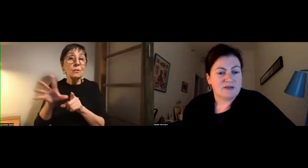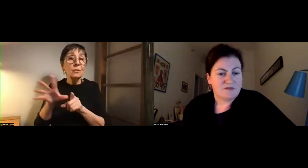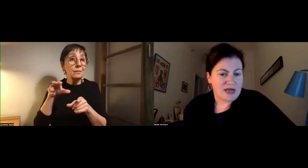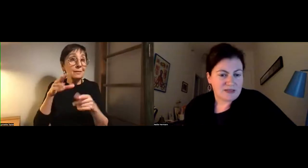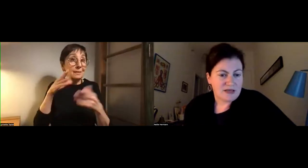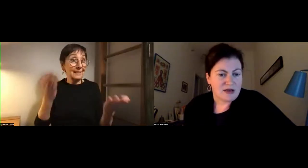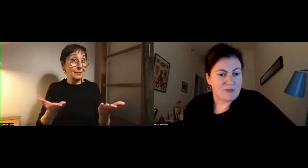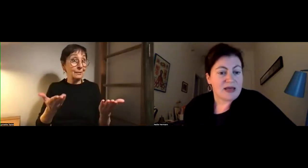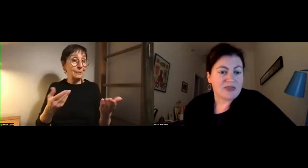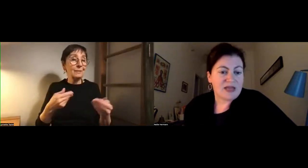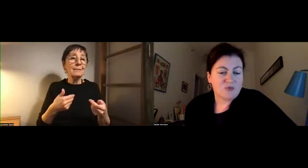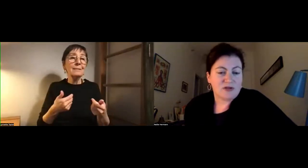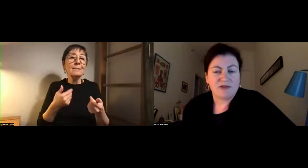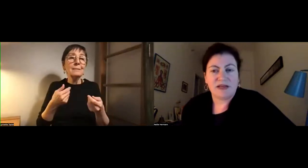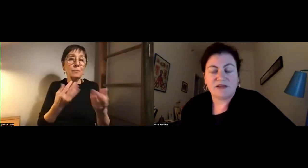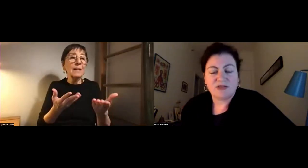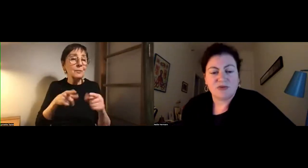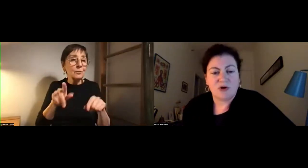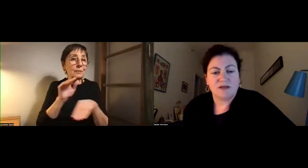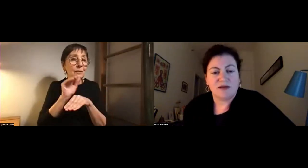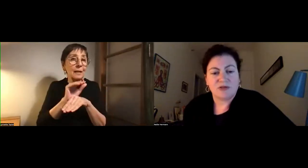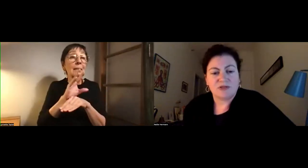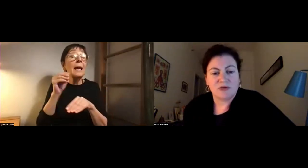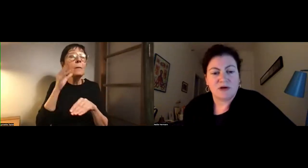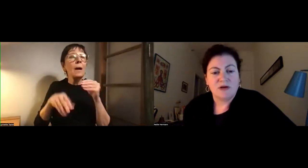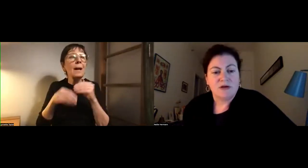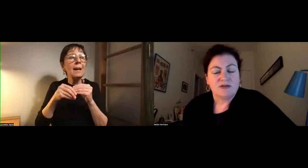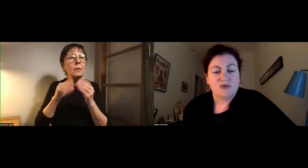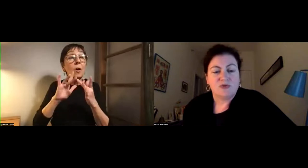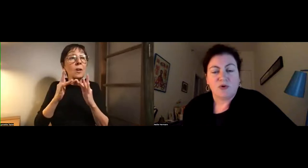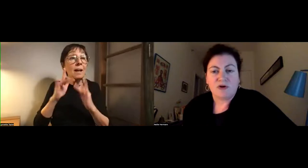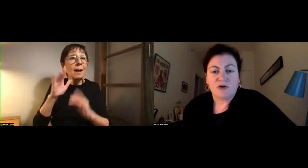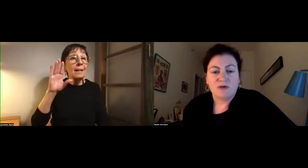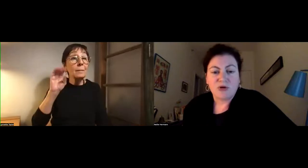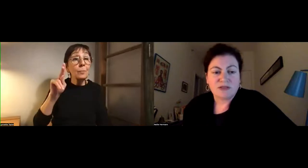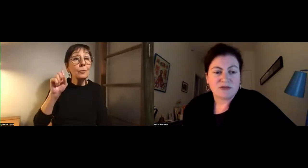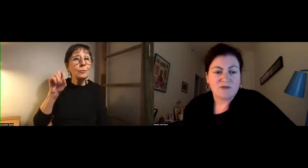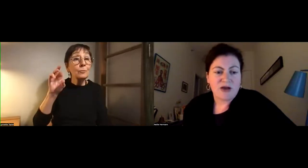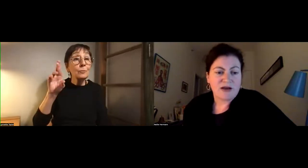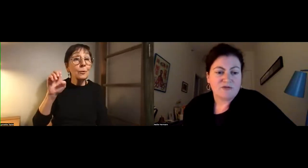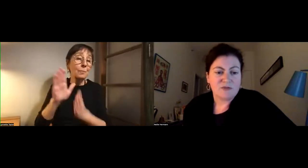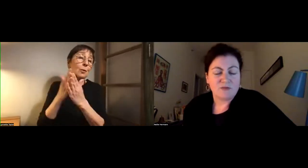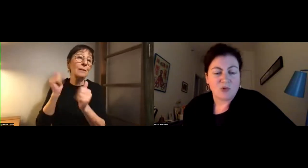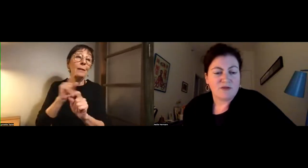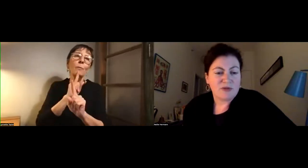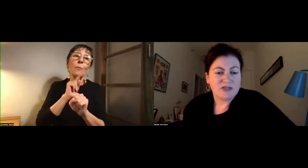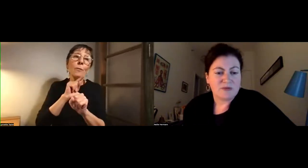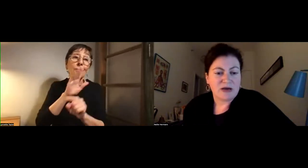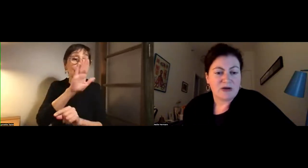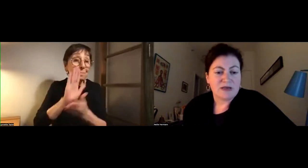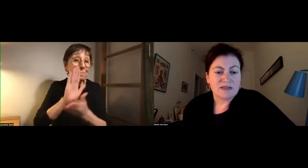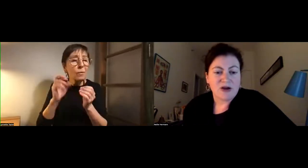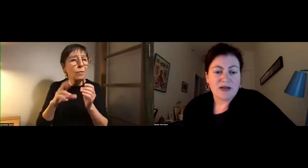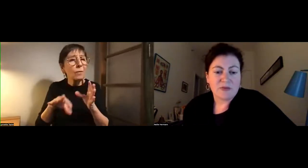tonight's event. And at the end, we'll have a link to online bookstore to order books or find out more information